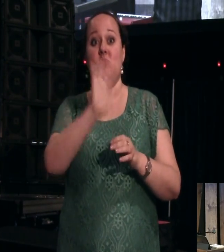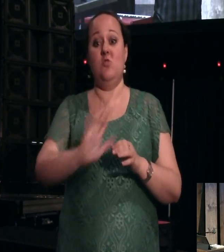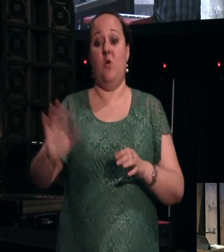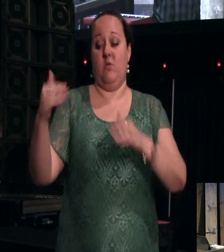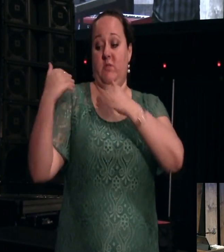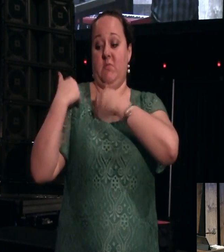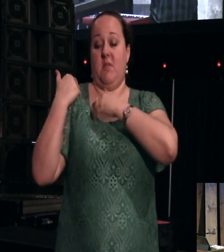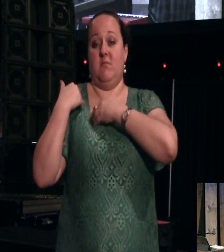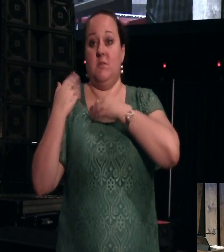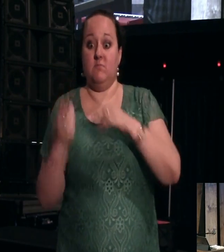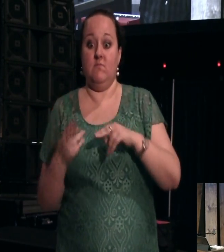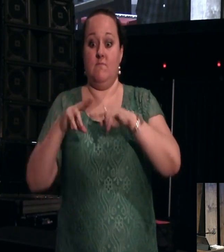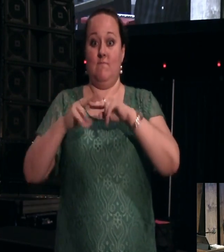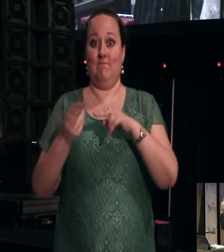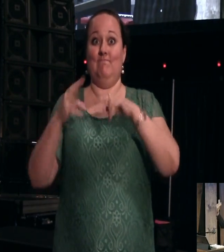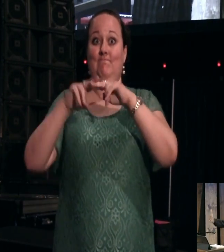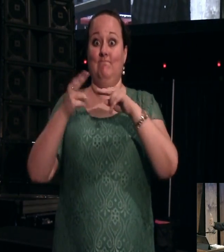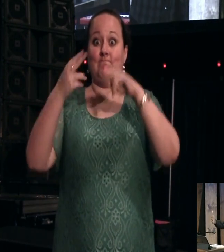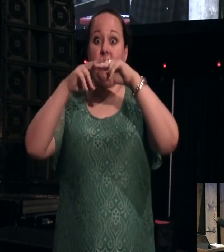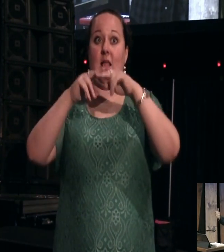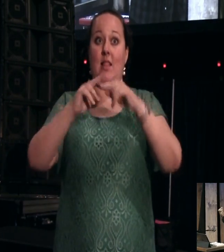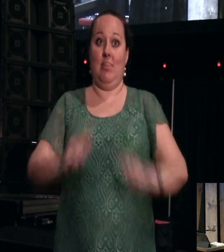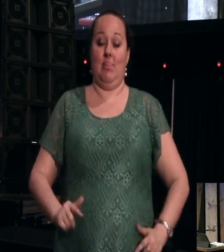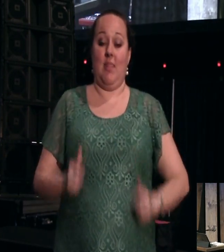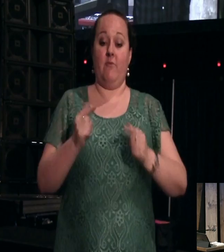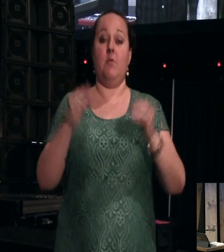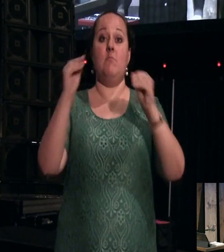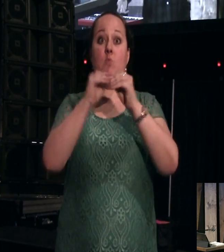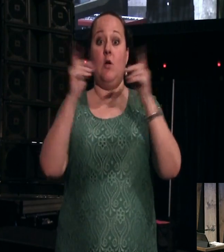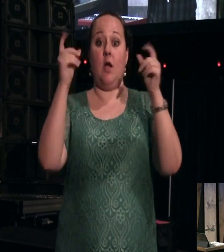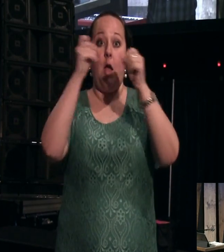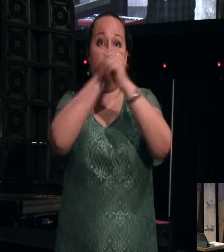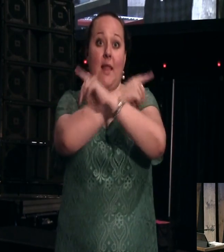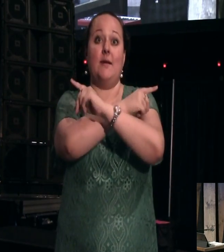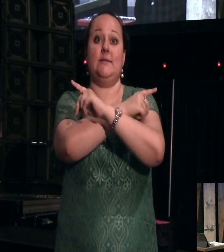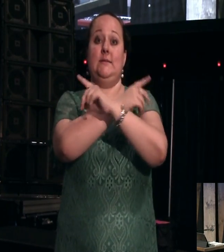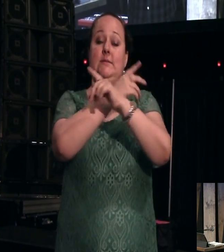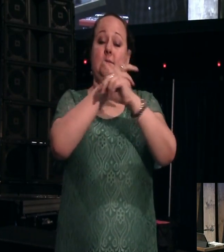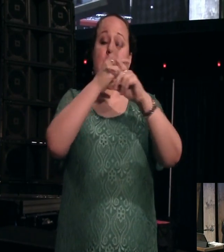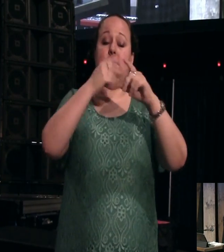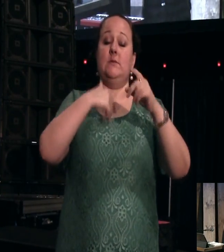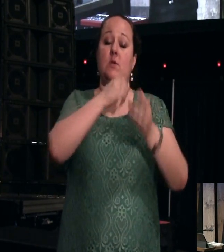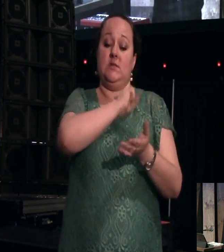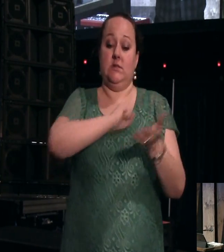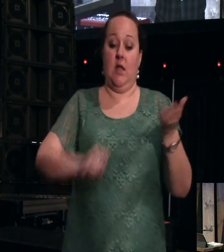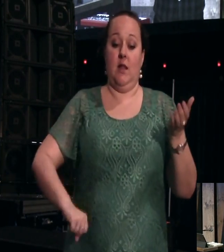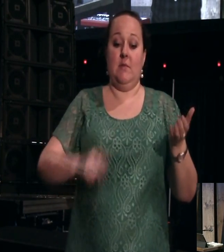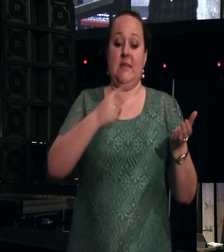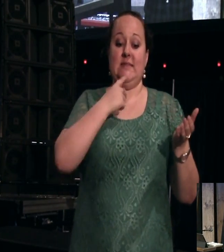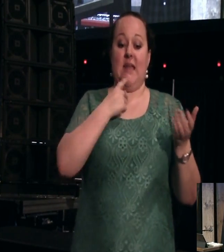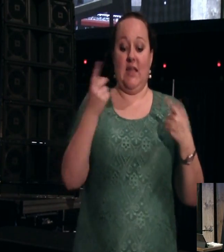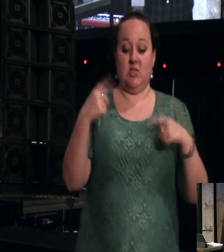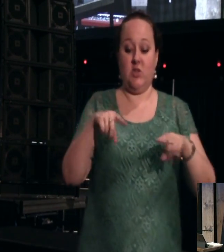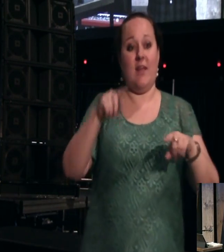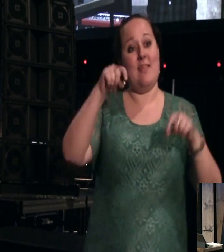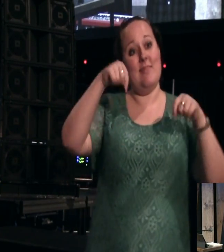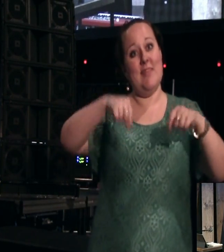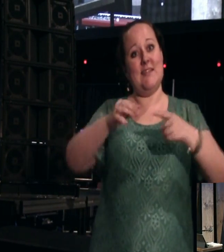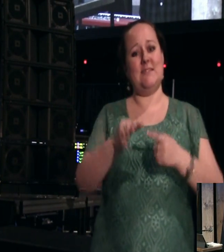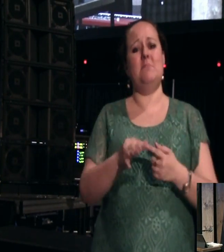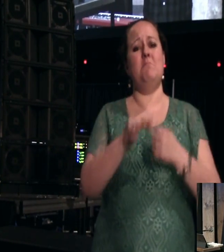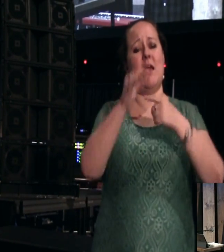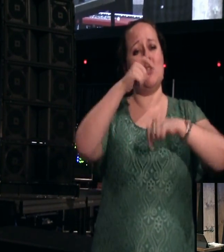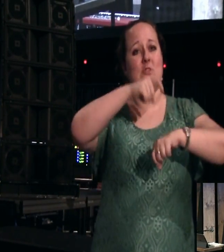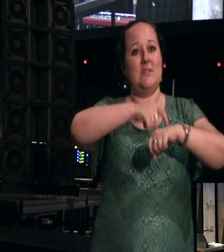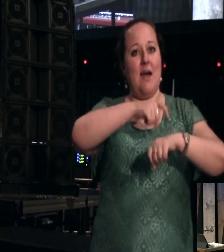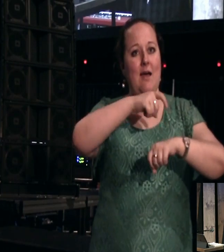You are only going to gain more responsibility. Your life will only get more complex from this day forward. And so what